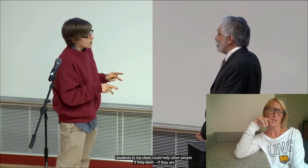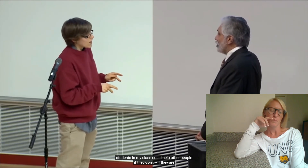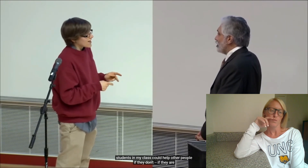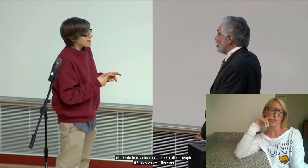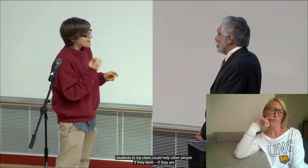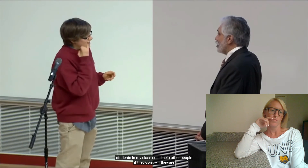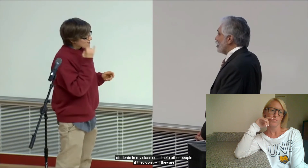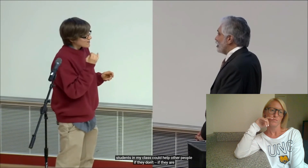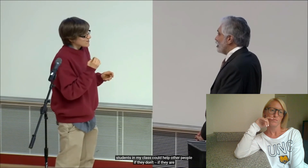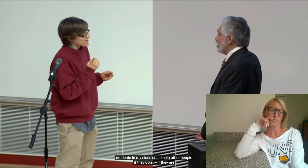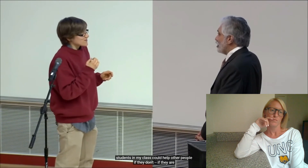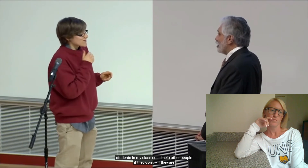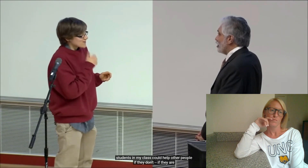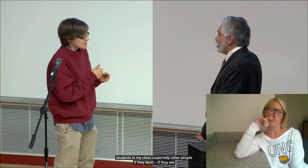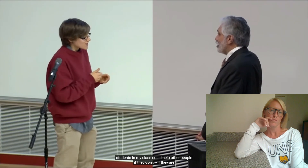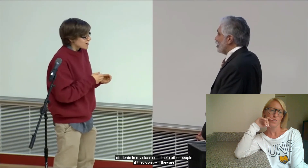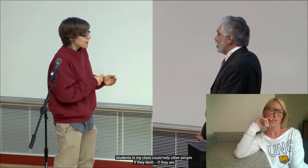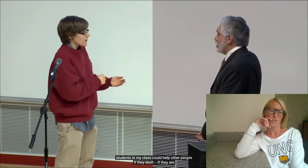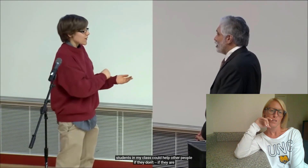people